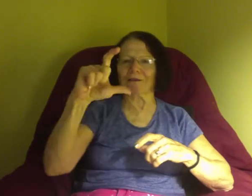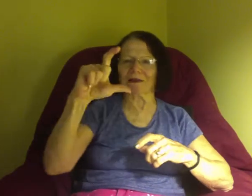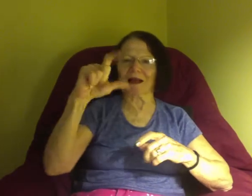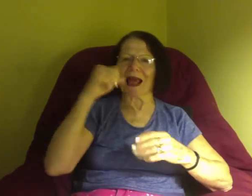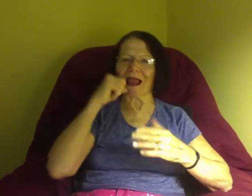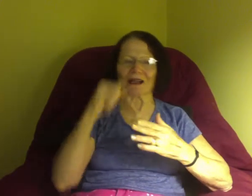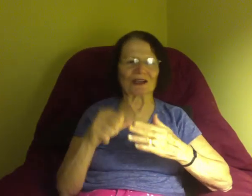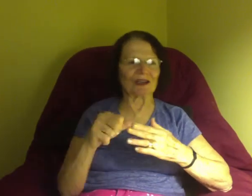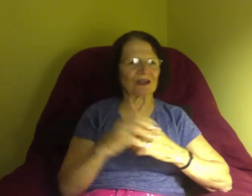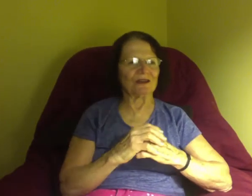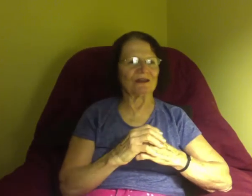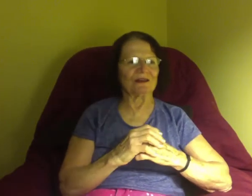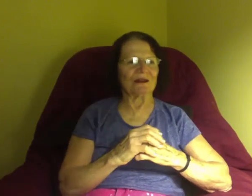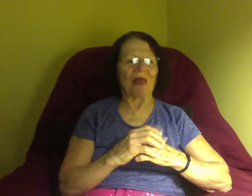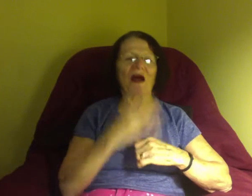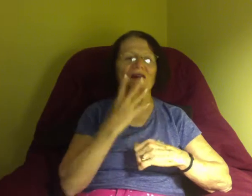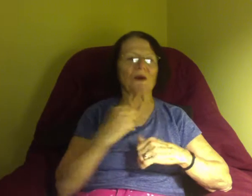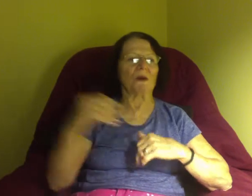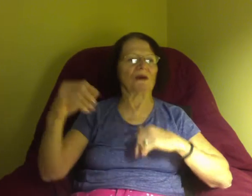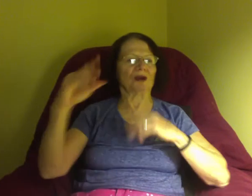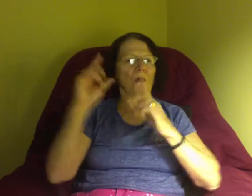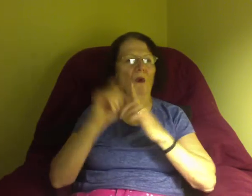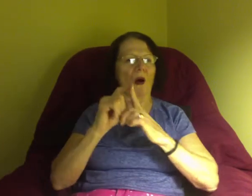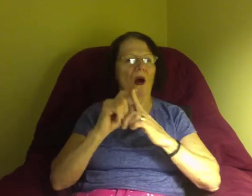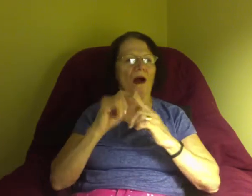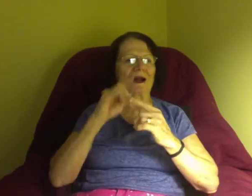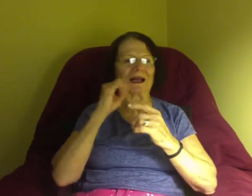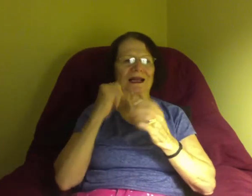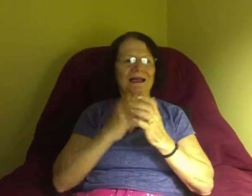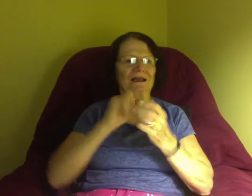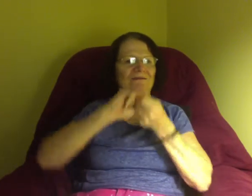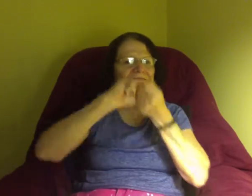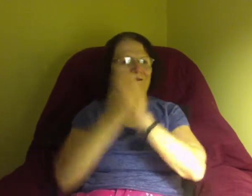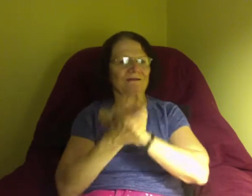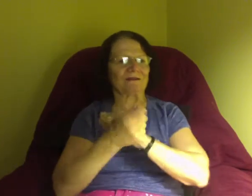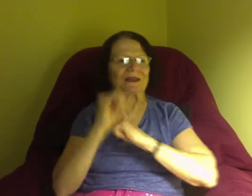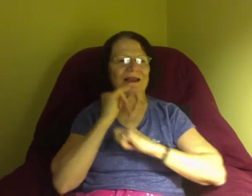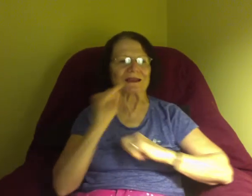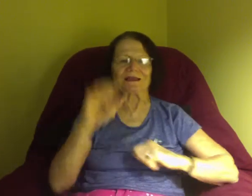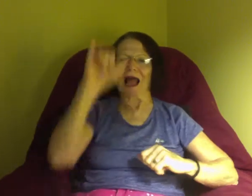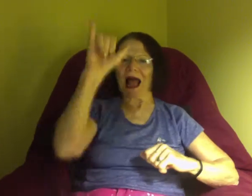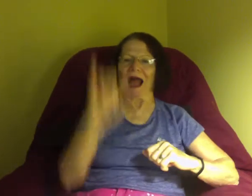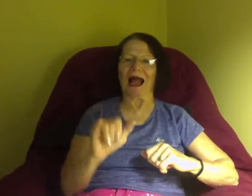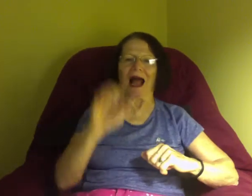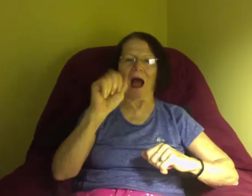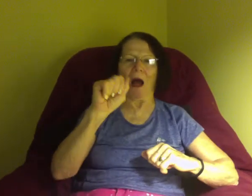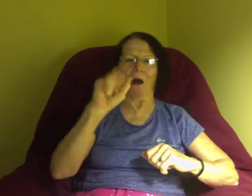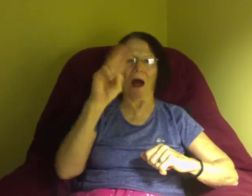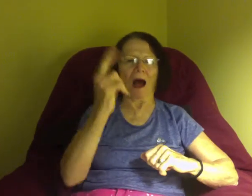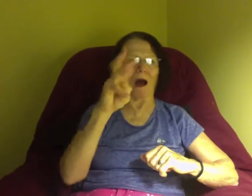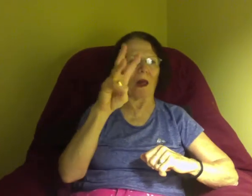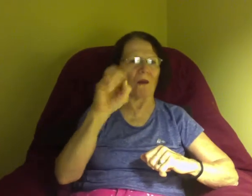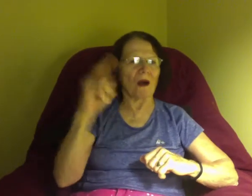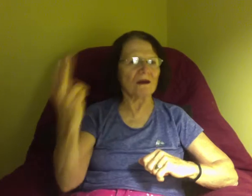said, that's what I'm talking about. I got a lot of work.